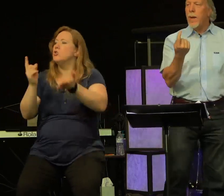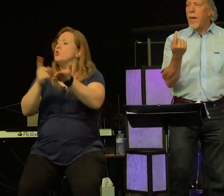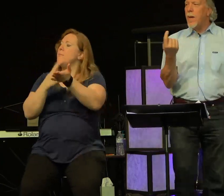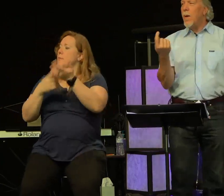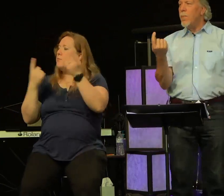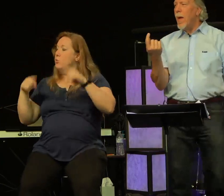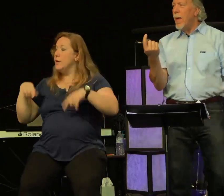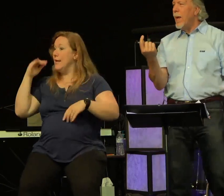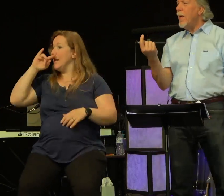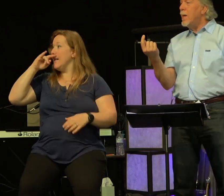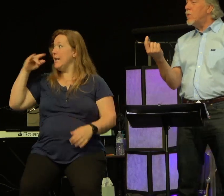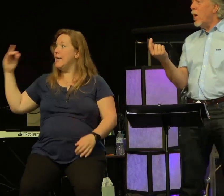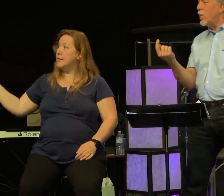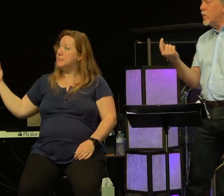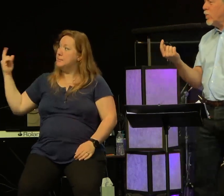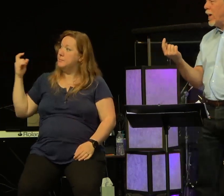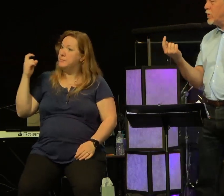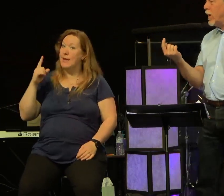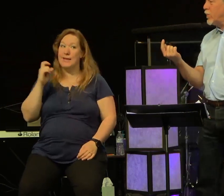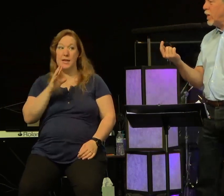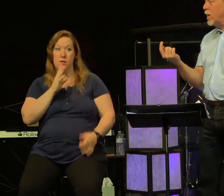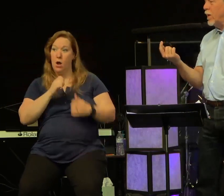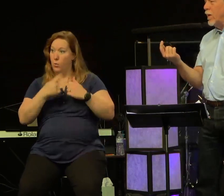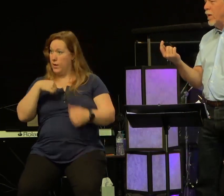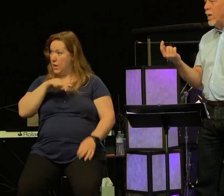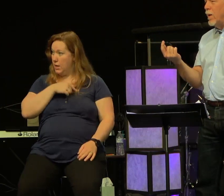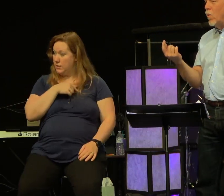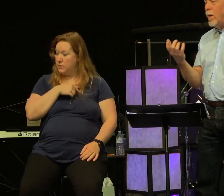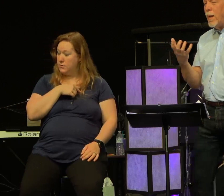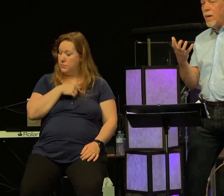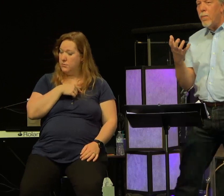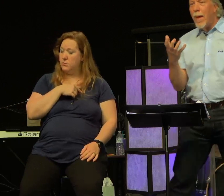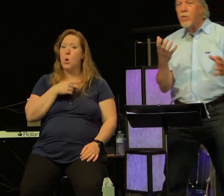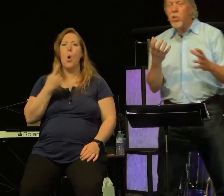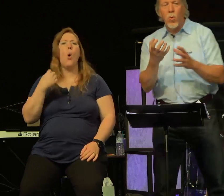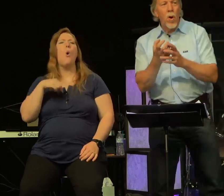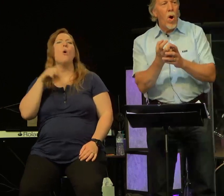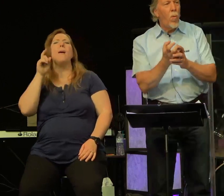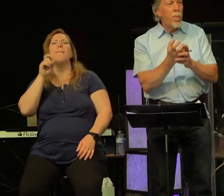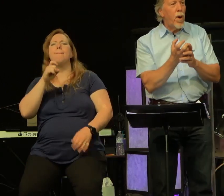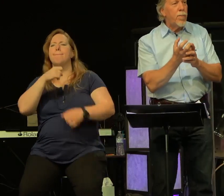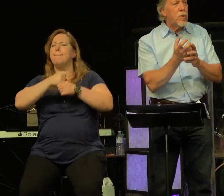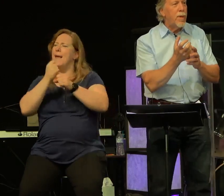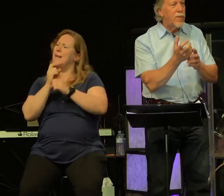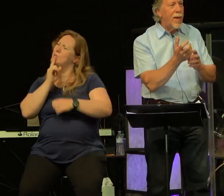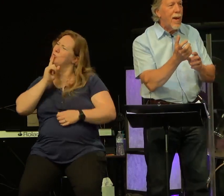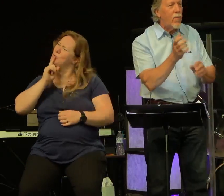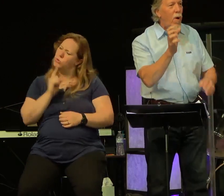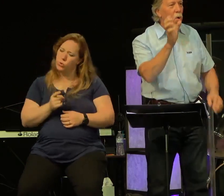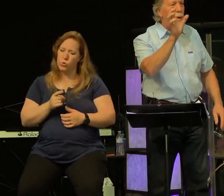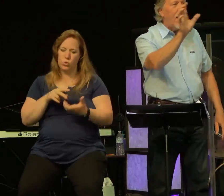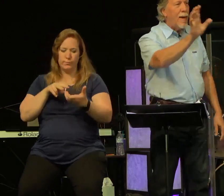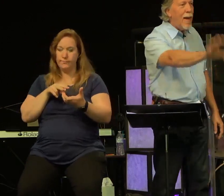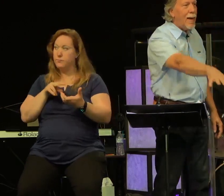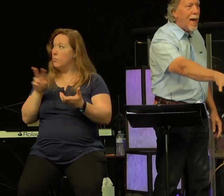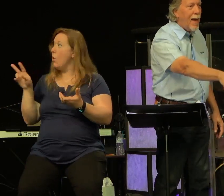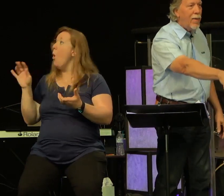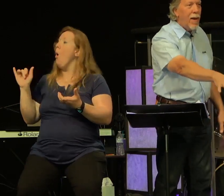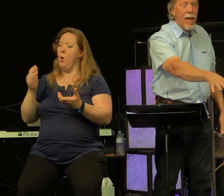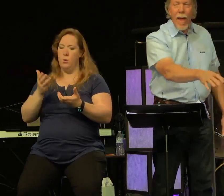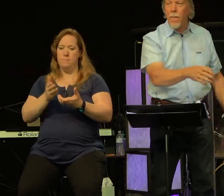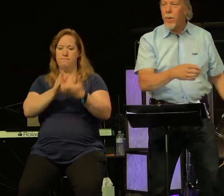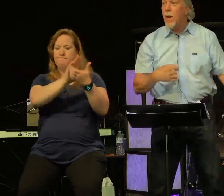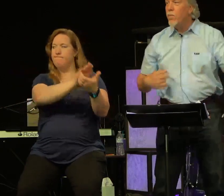Sometimes when they come and they need to talk to us about something, we need to make sure on purpose we take that phone and lay it